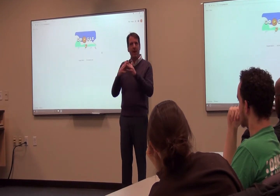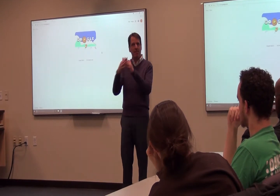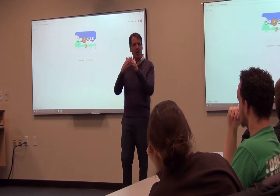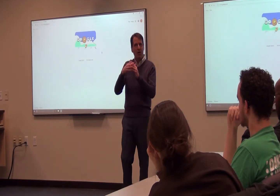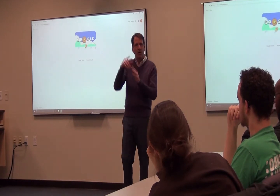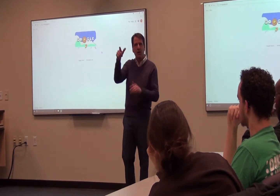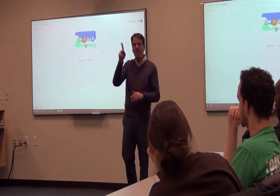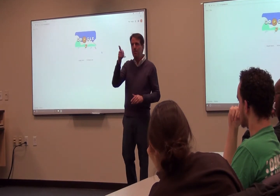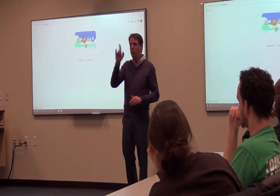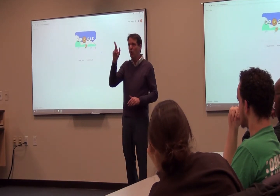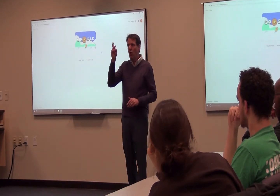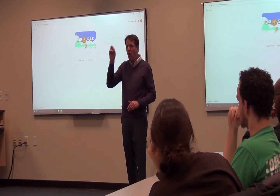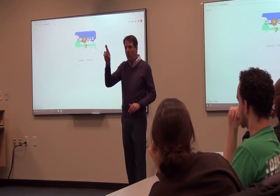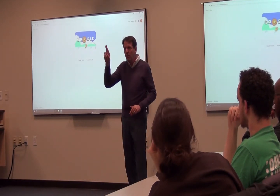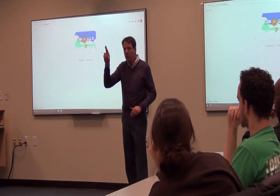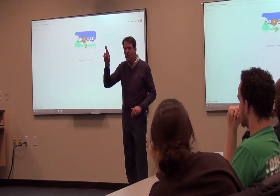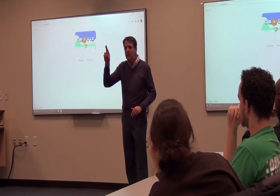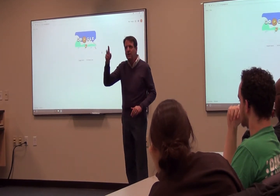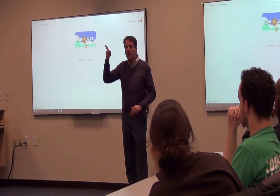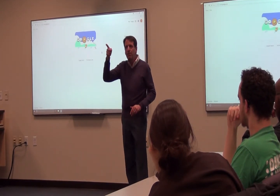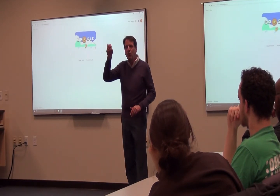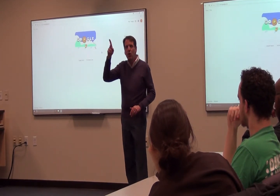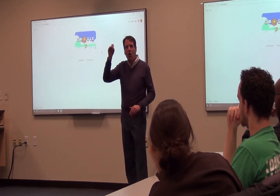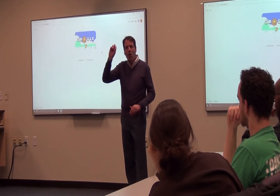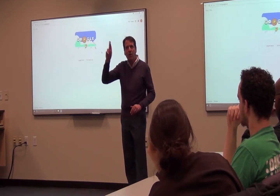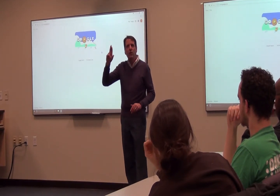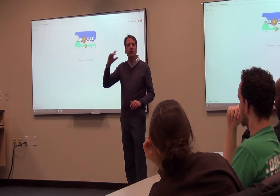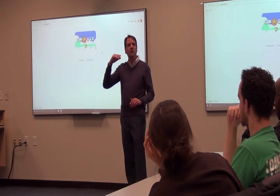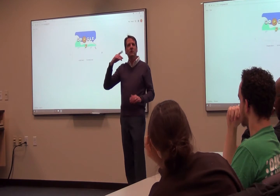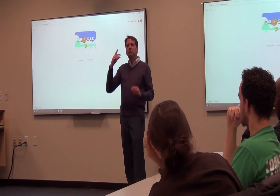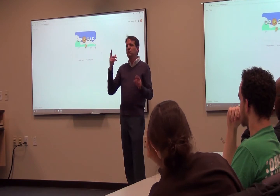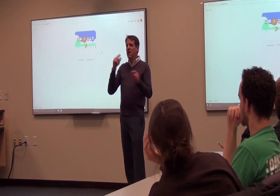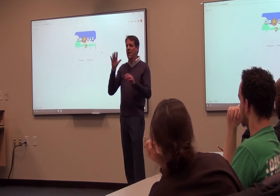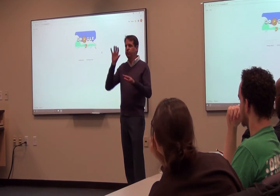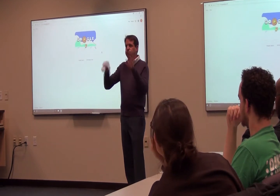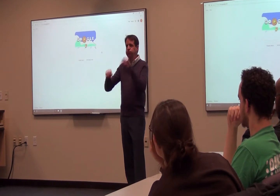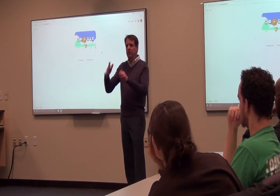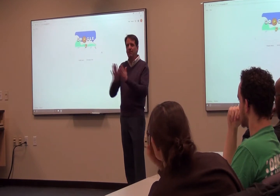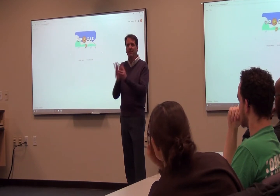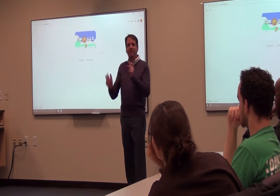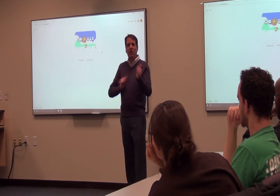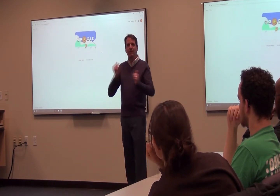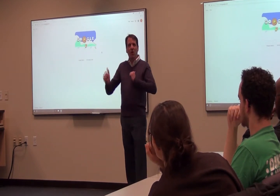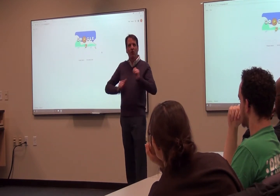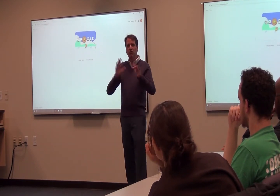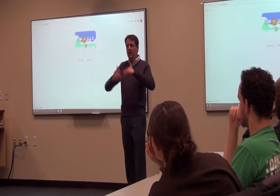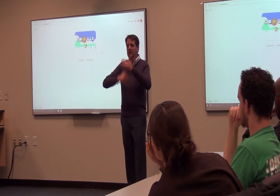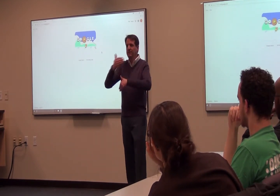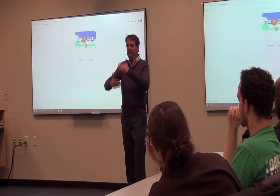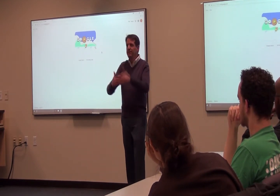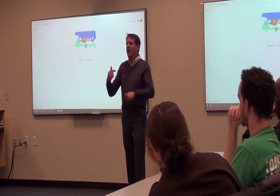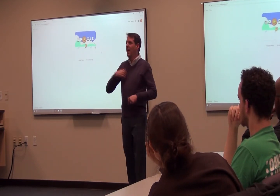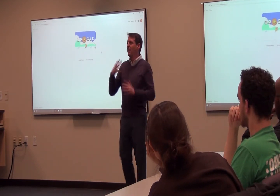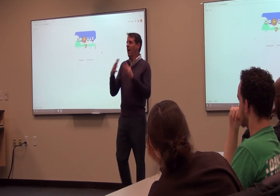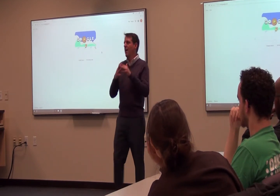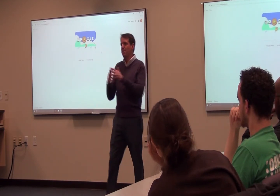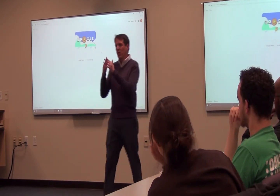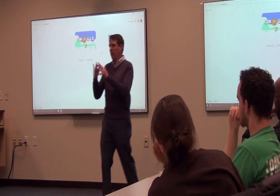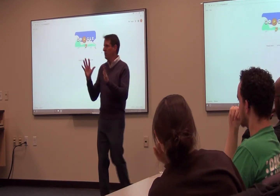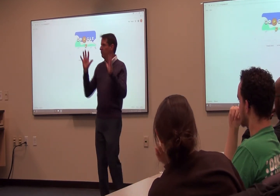attack America. They wanted to take over land. They attacked at Pearl Harbor. So they were very aggressive in trying to